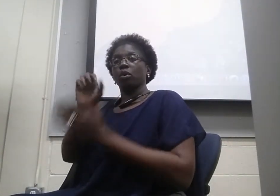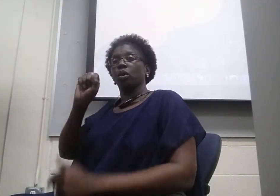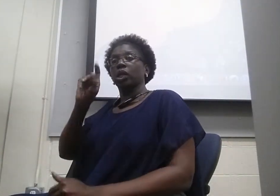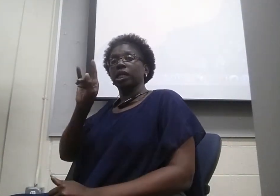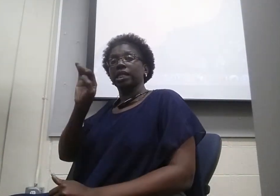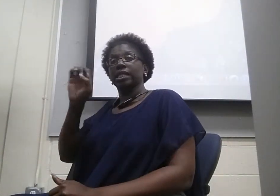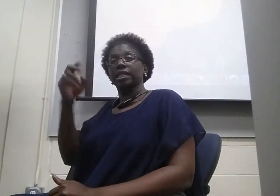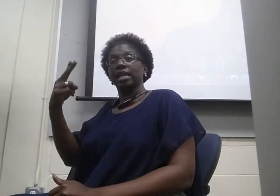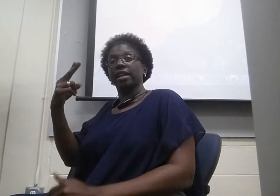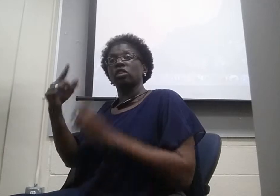There's not,